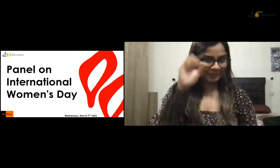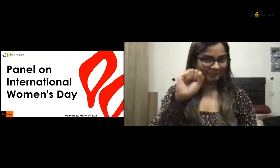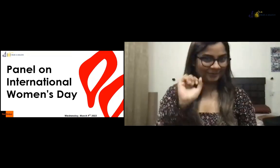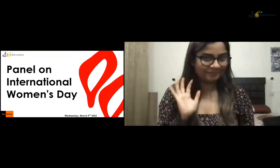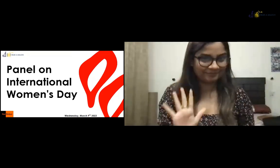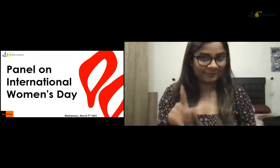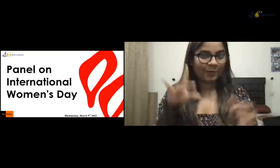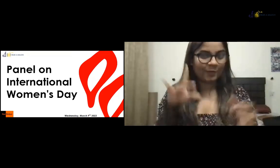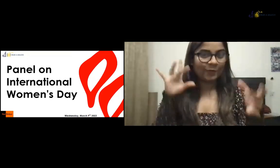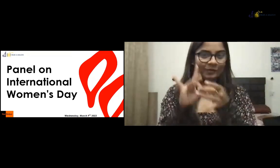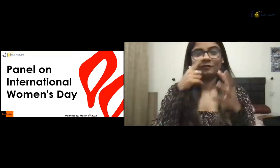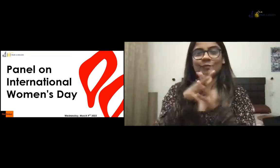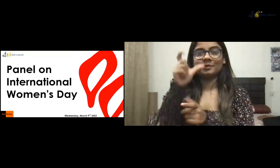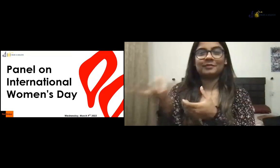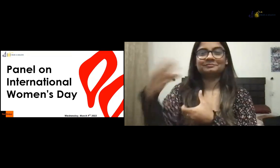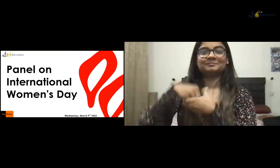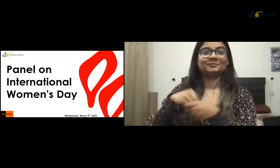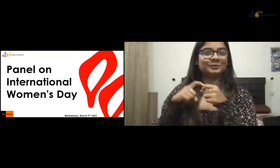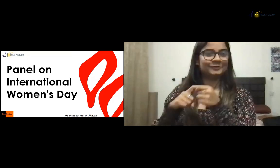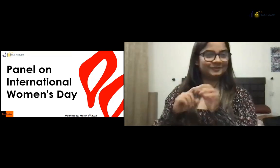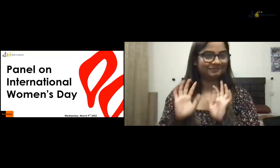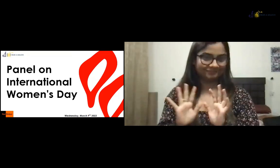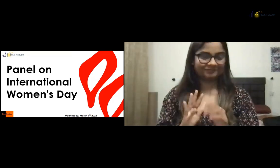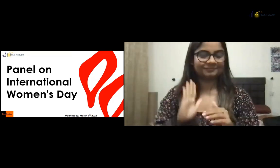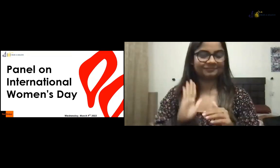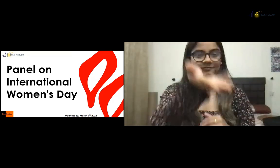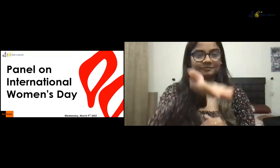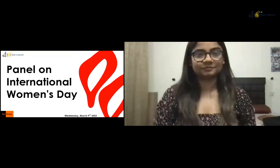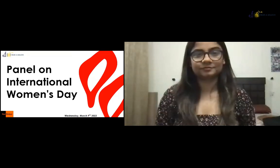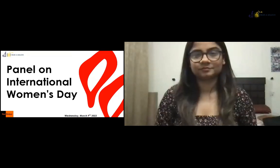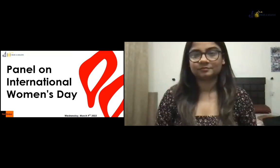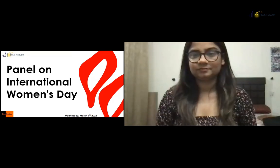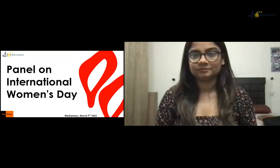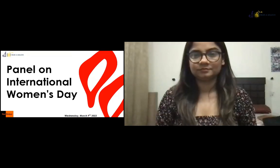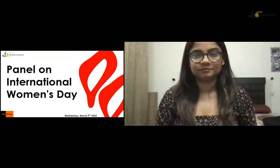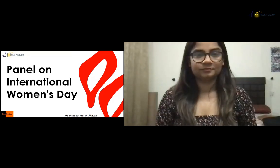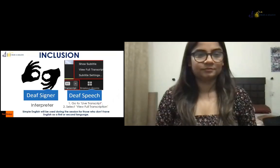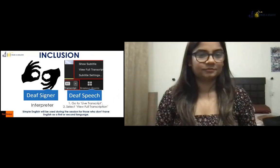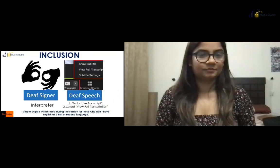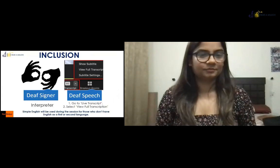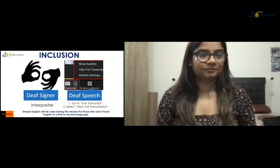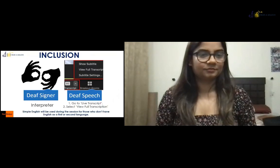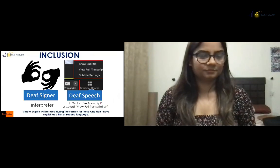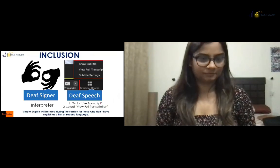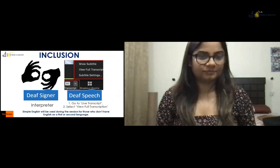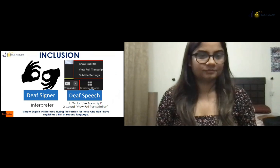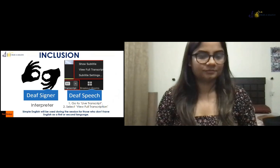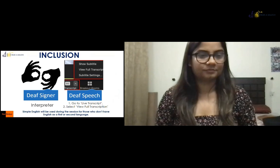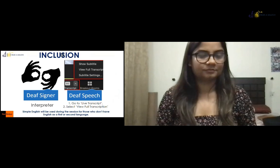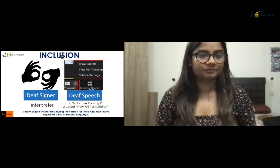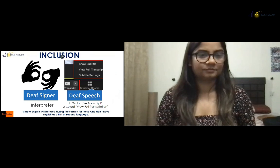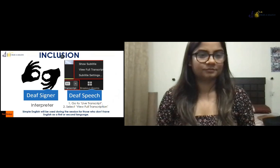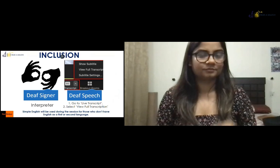So we have International Women's Day, we have panel, and 4 also panels have joined the sessions.